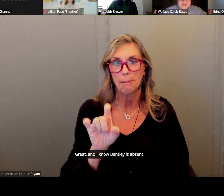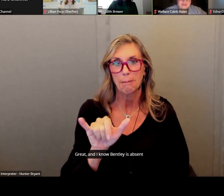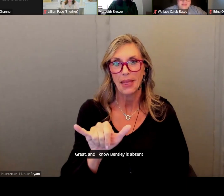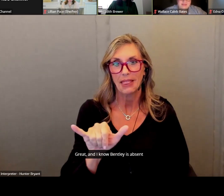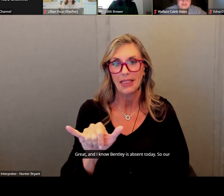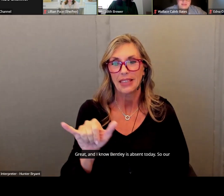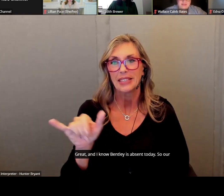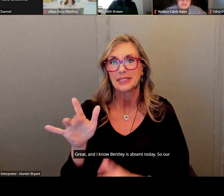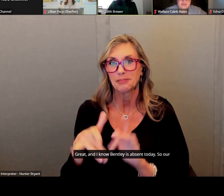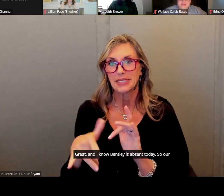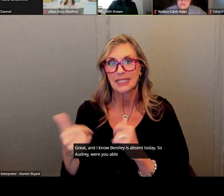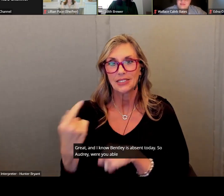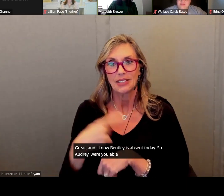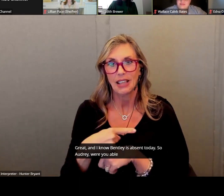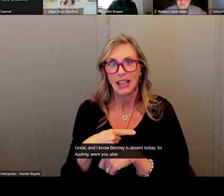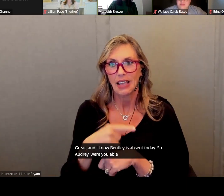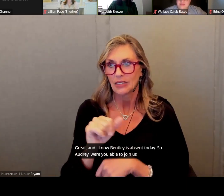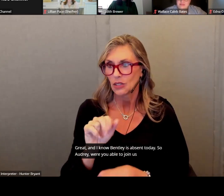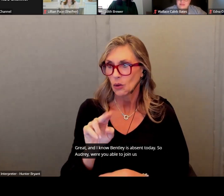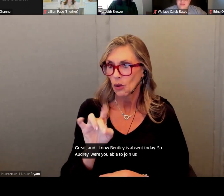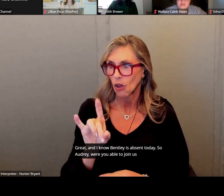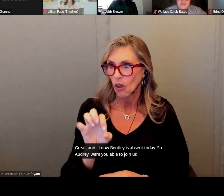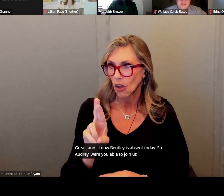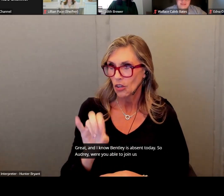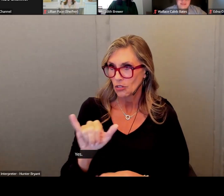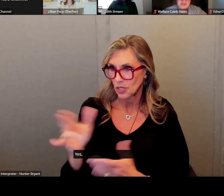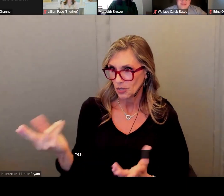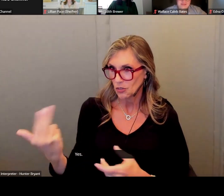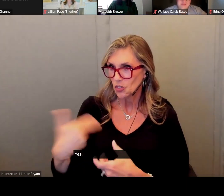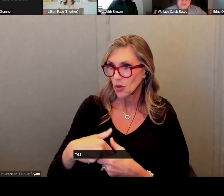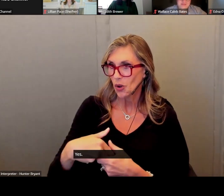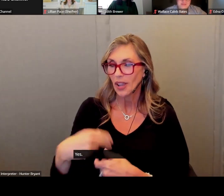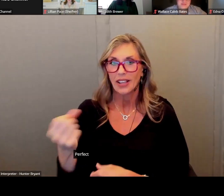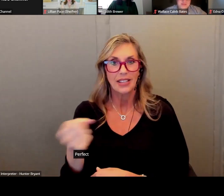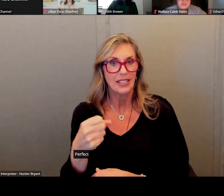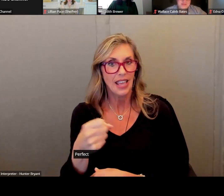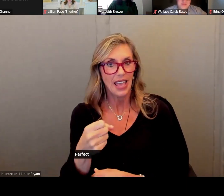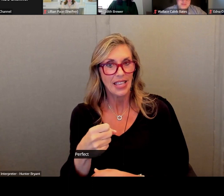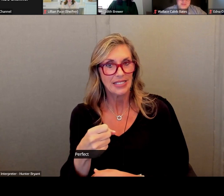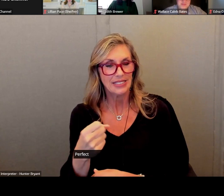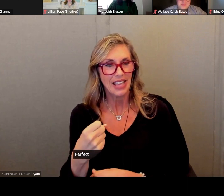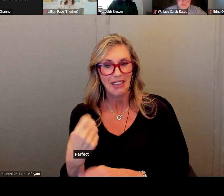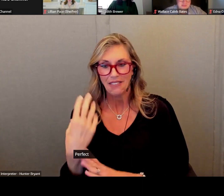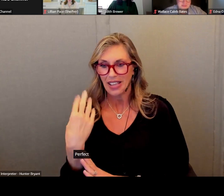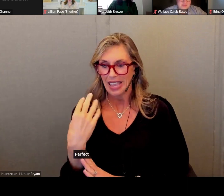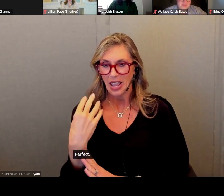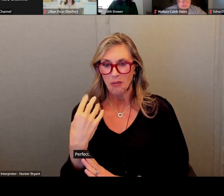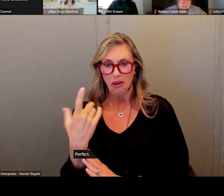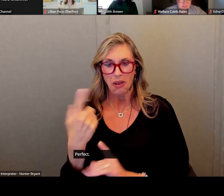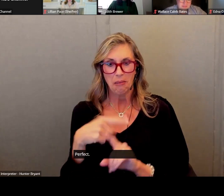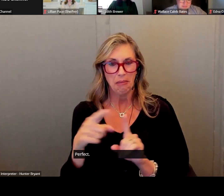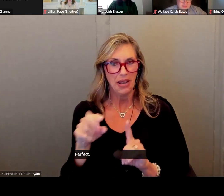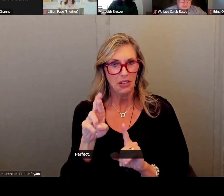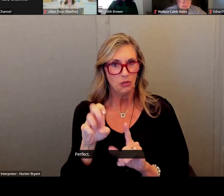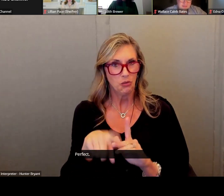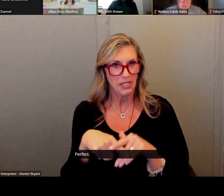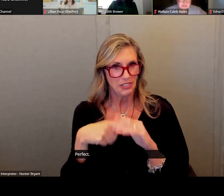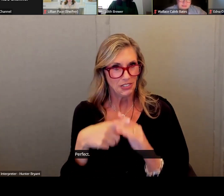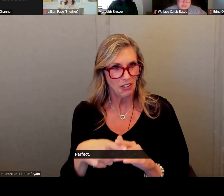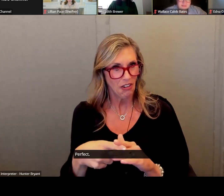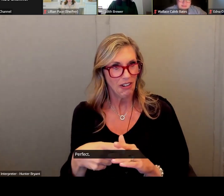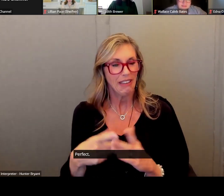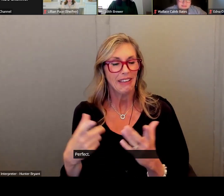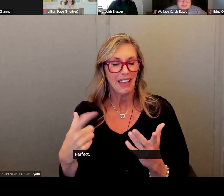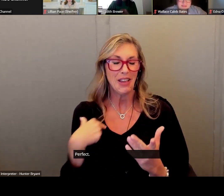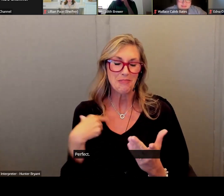were you able to join us? Yes. Perfect. No camera today, but my computer restarted and I am in fact here. Perfect. Great.